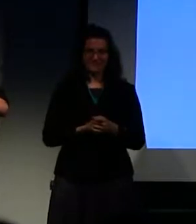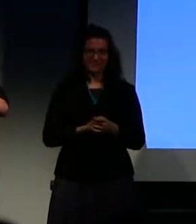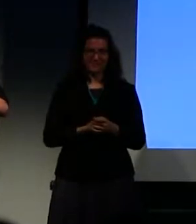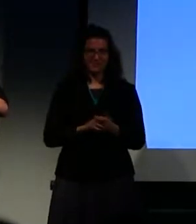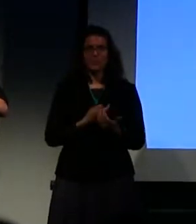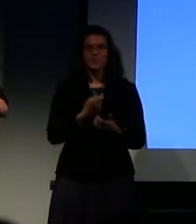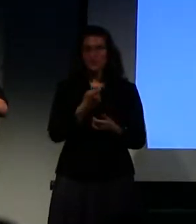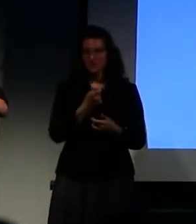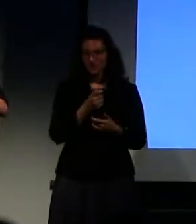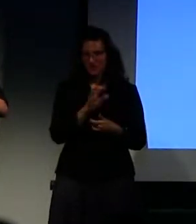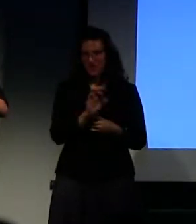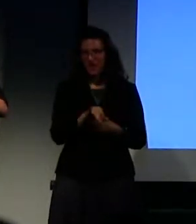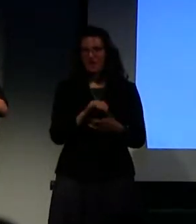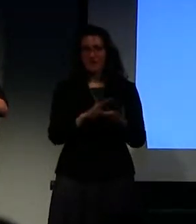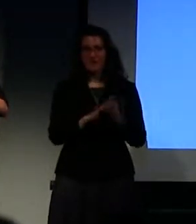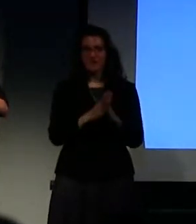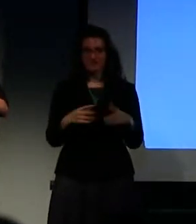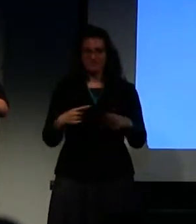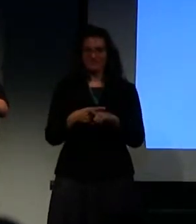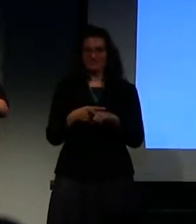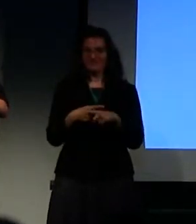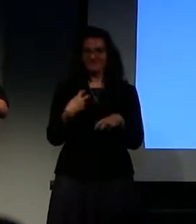that became difficult, but